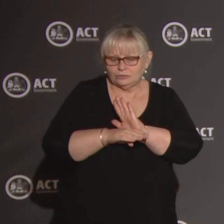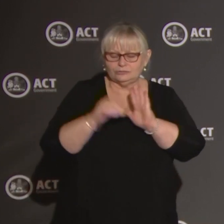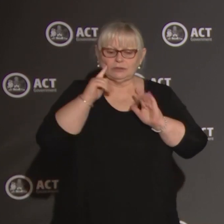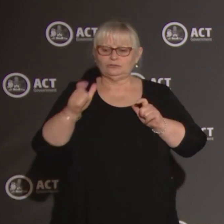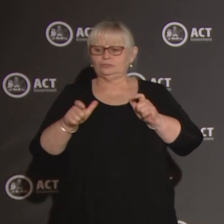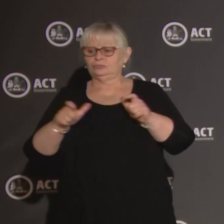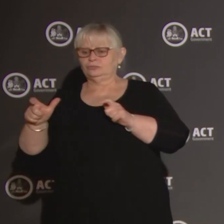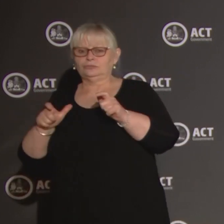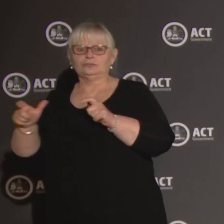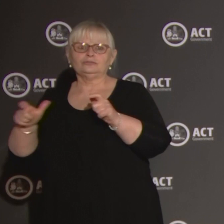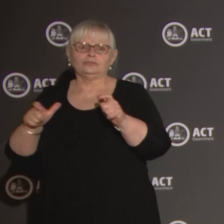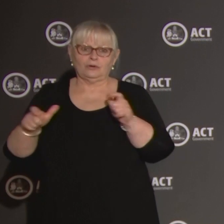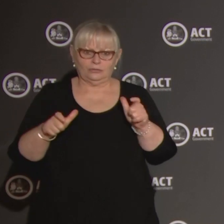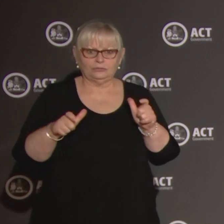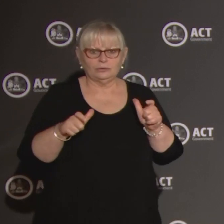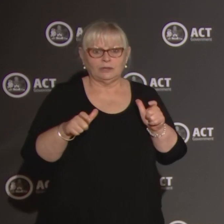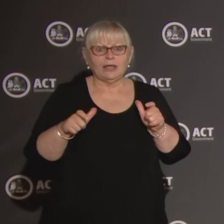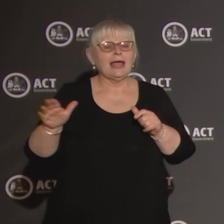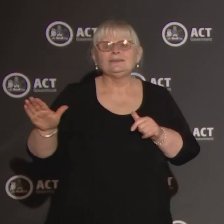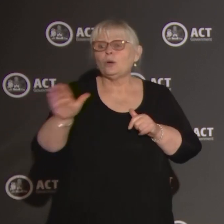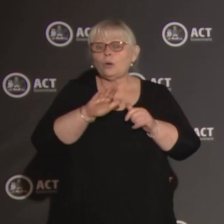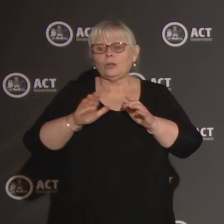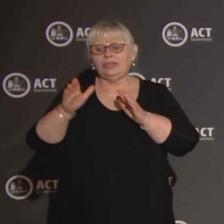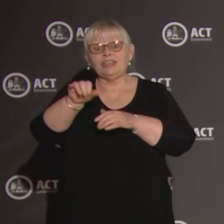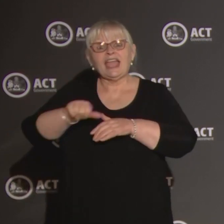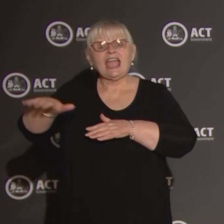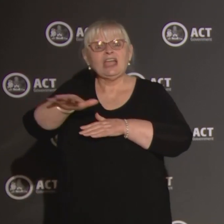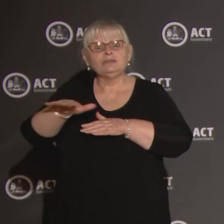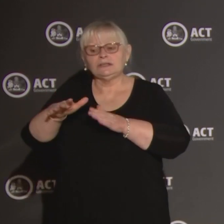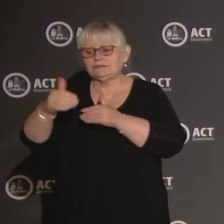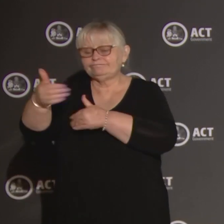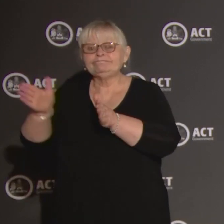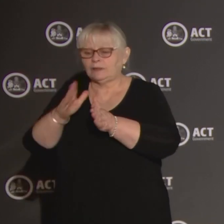risk, and impacted areas, of course, are being deep cleaned.